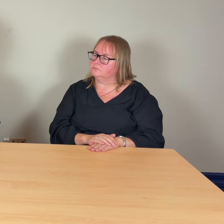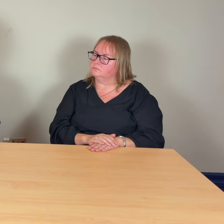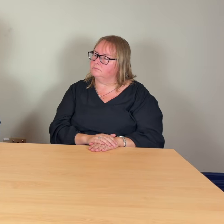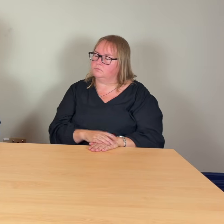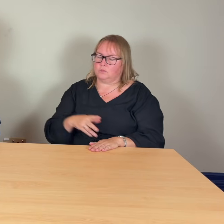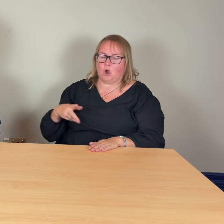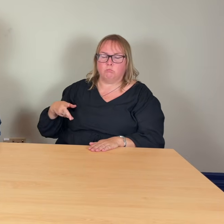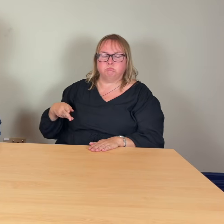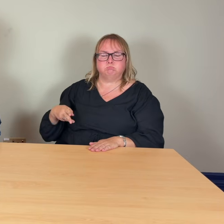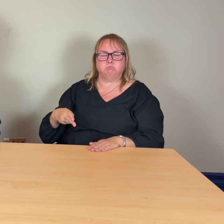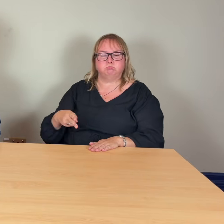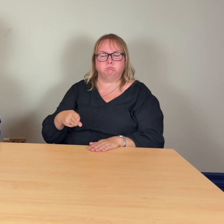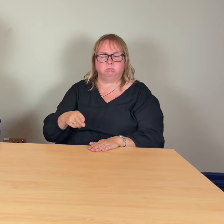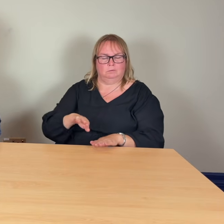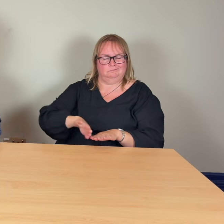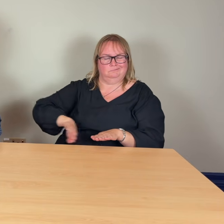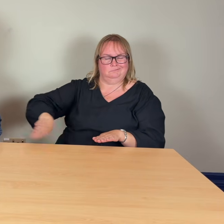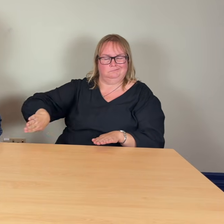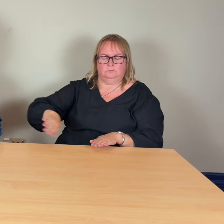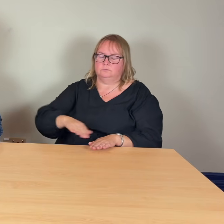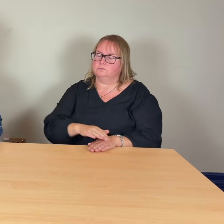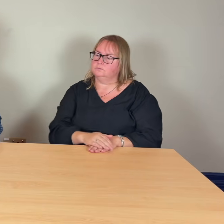And I chop it off the roll.